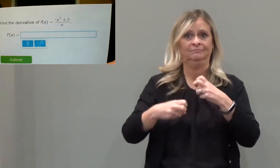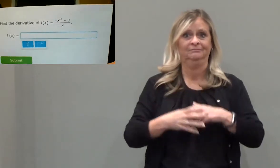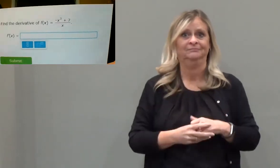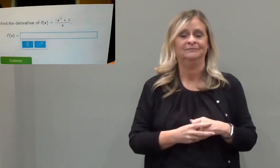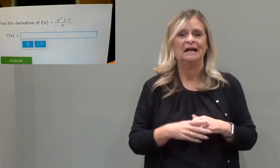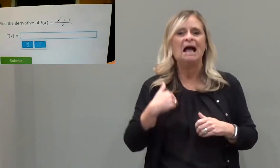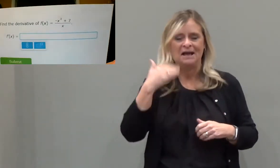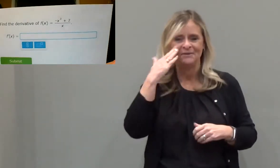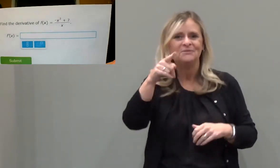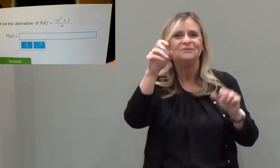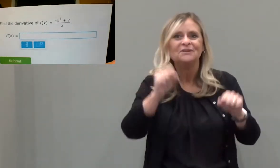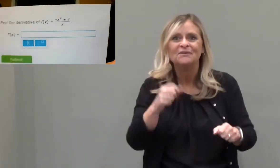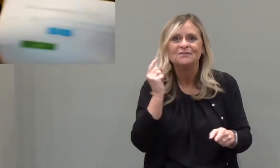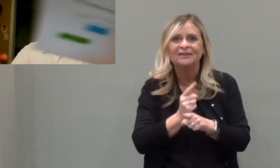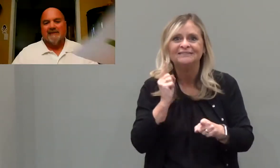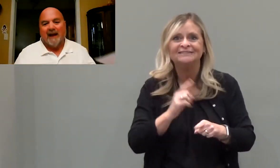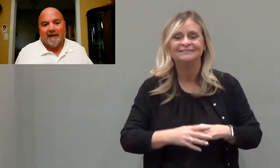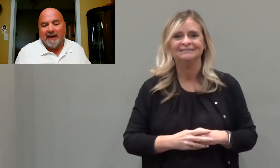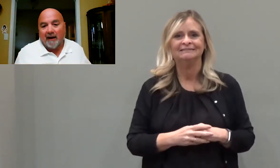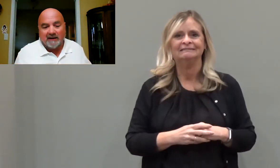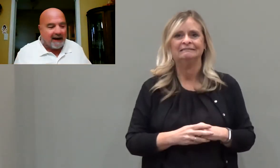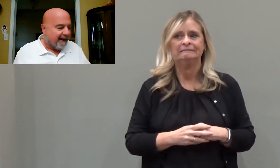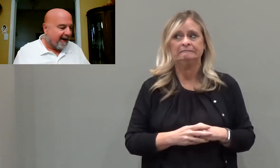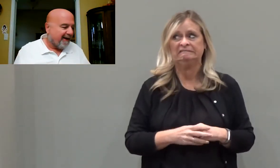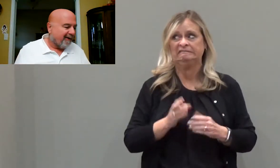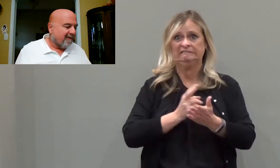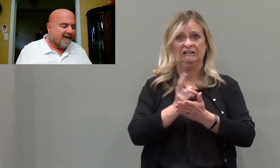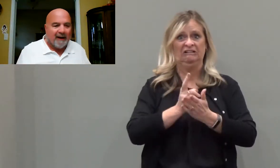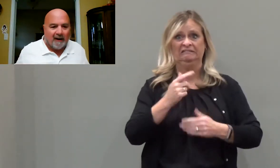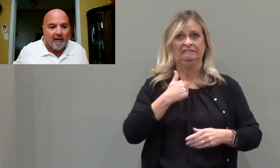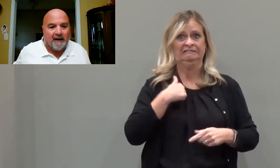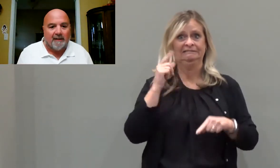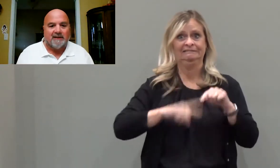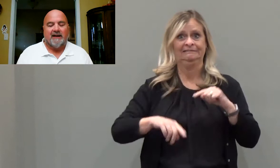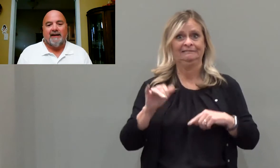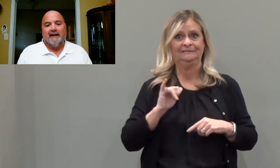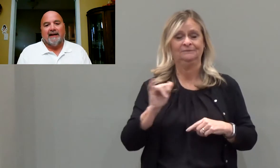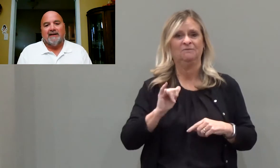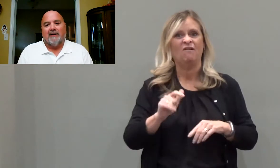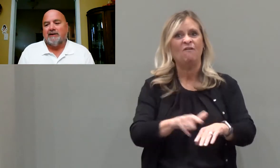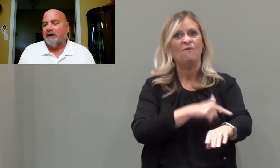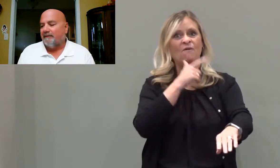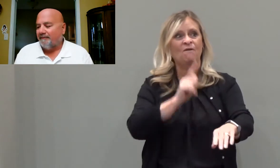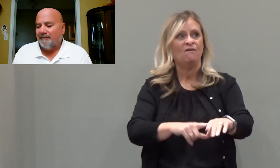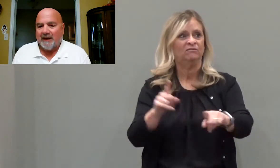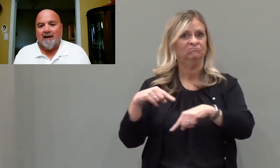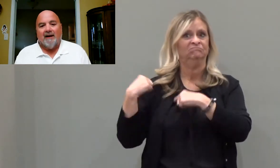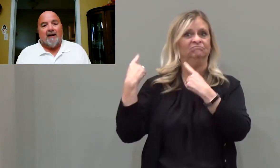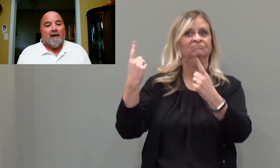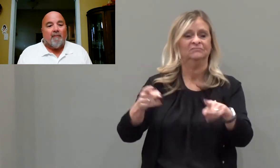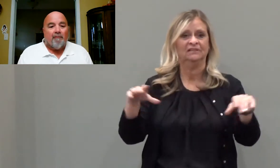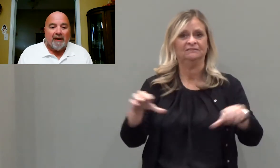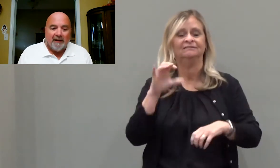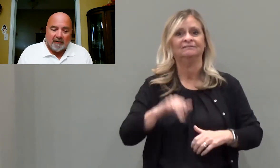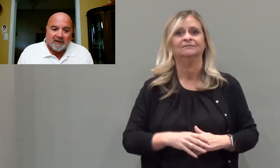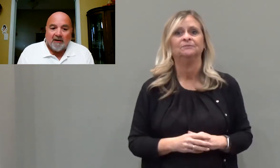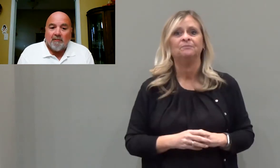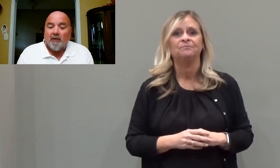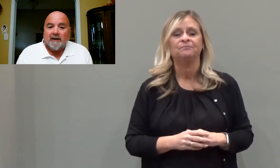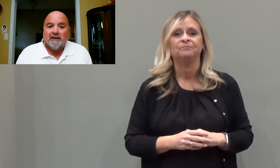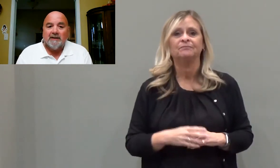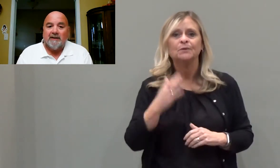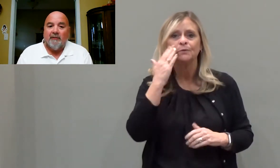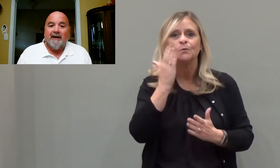you can do it, right? To be honest, I can't either. It's been a long time since I did that sort of stuff. But, you know,